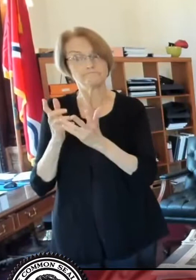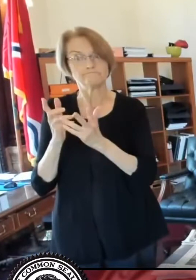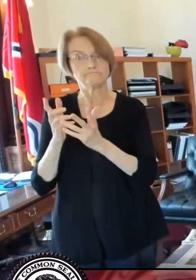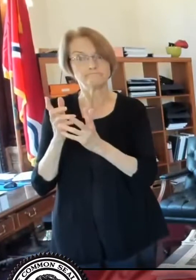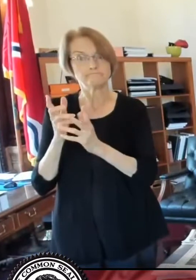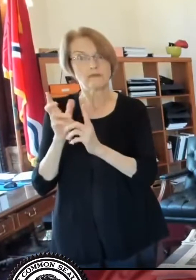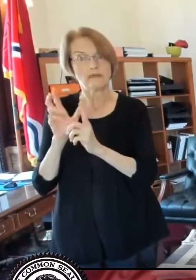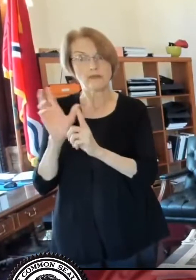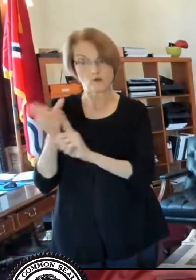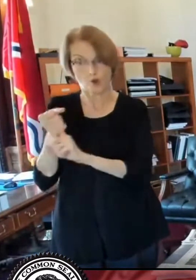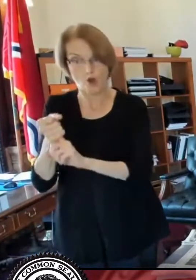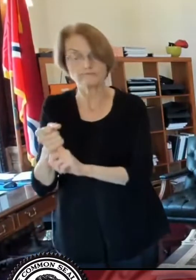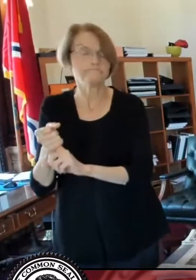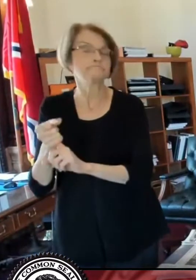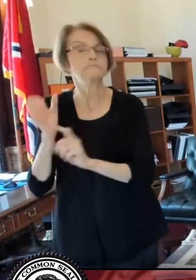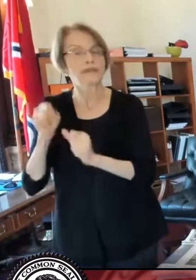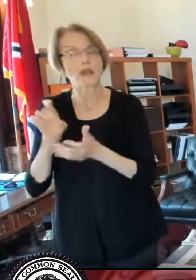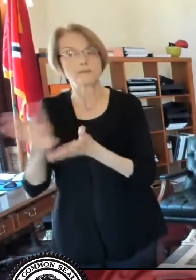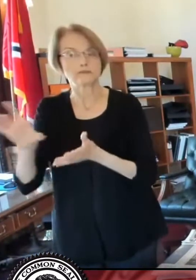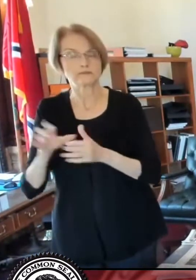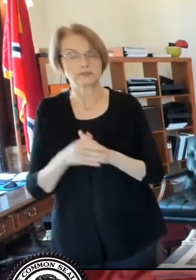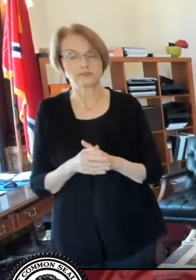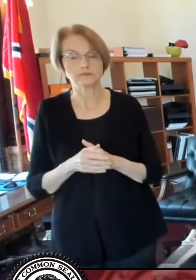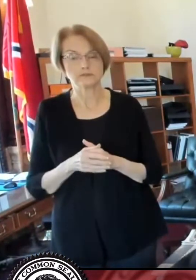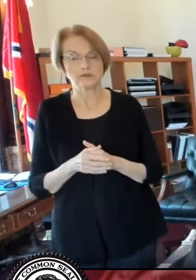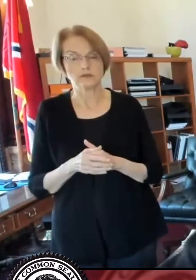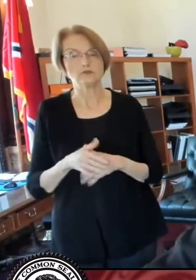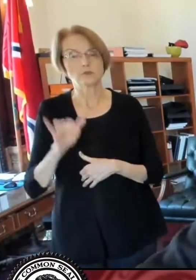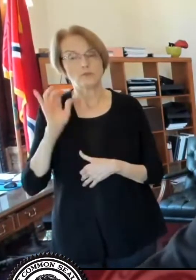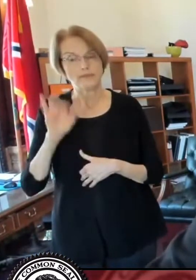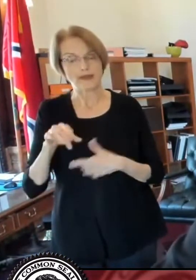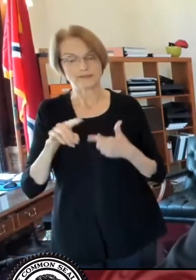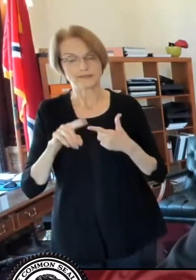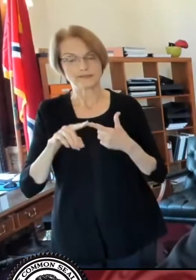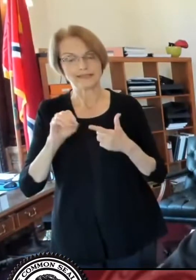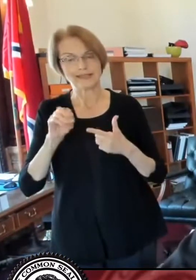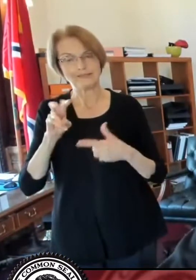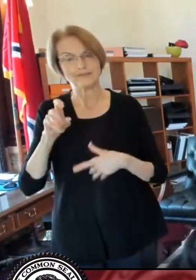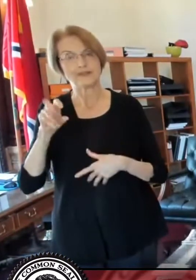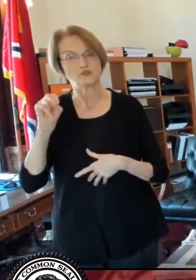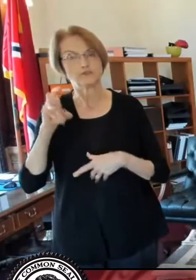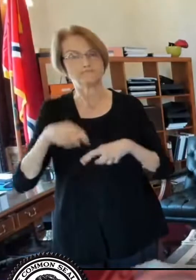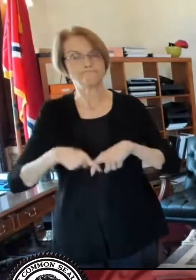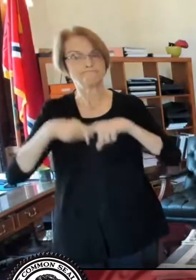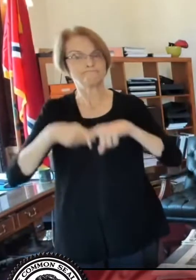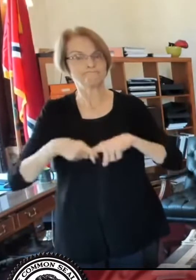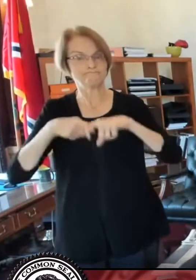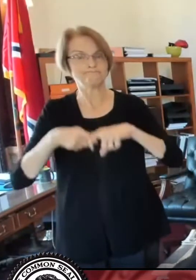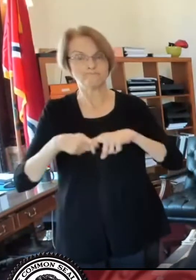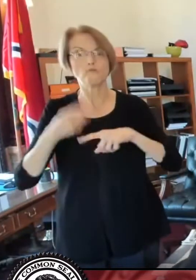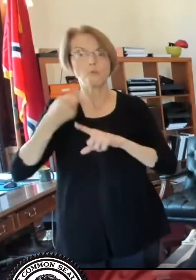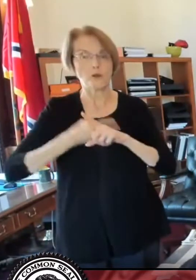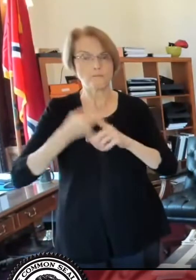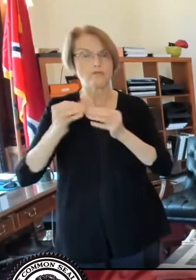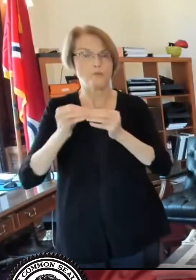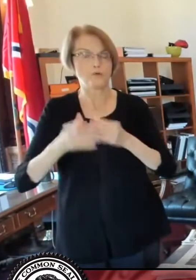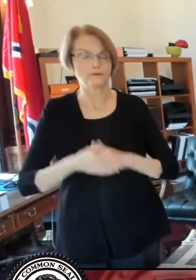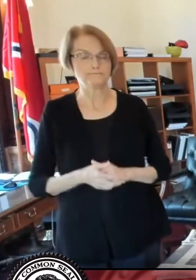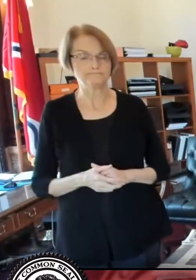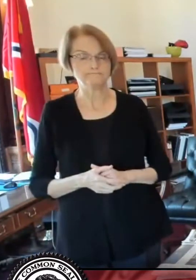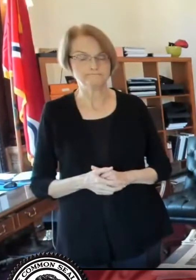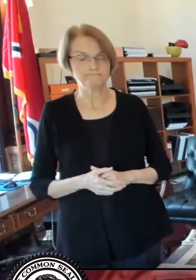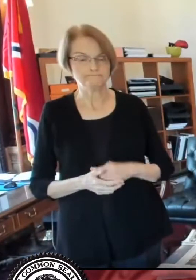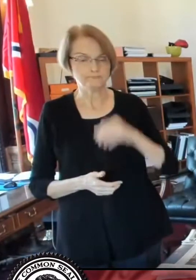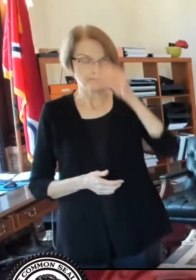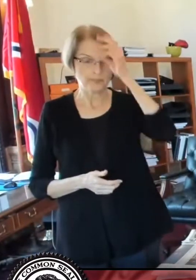the extension of the eviction moratorium. It'll be in place for another month.